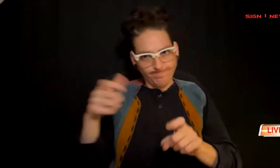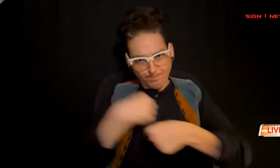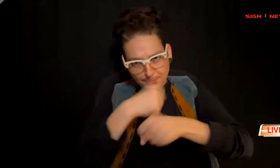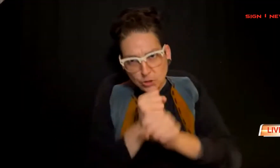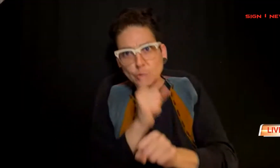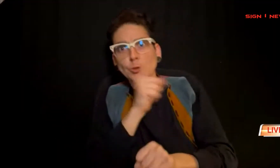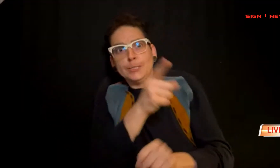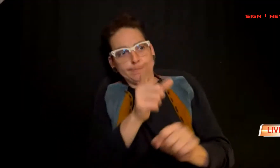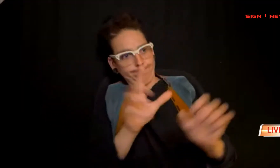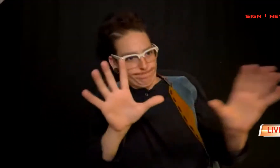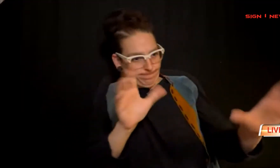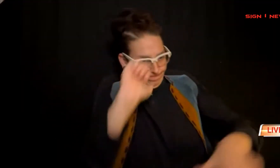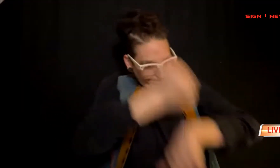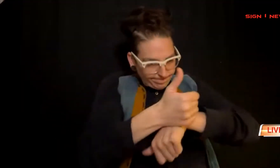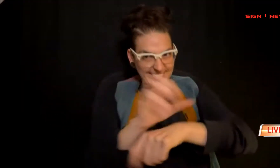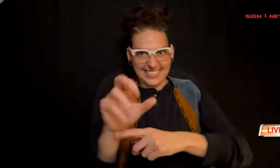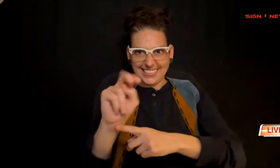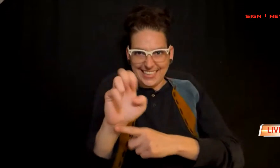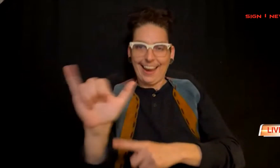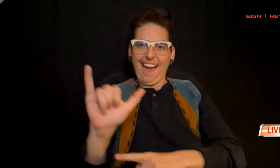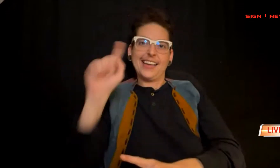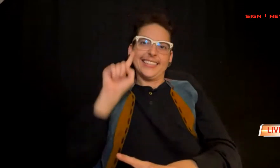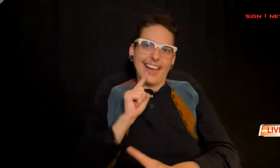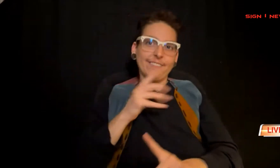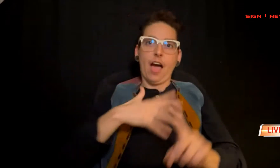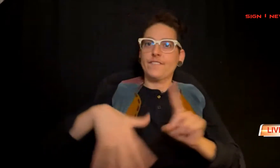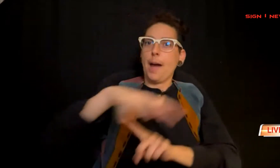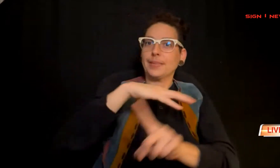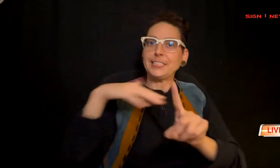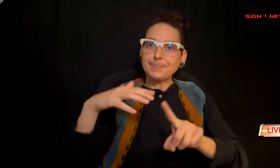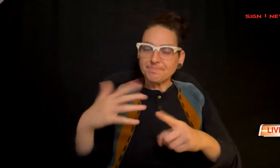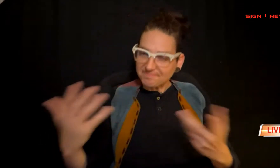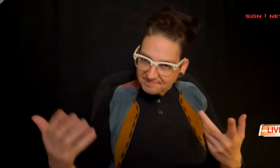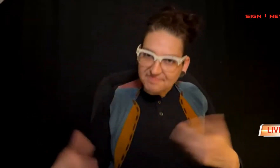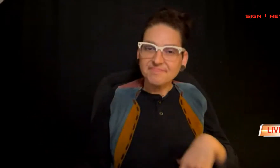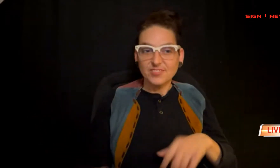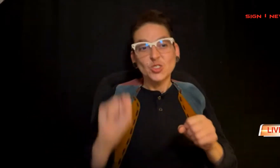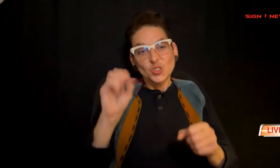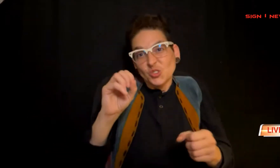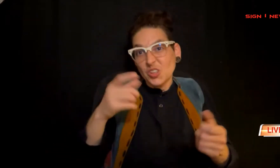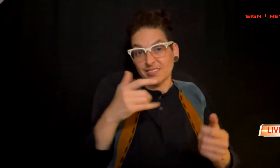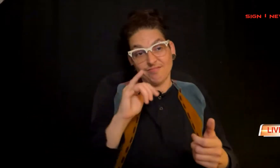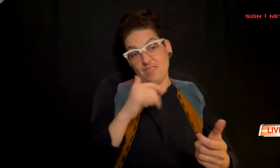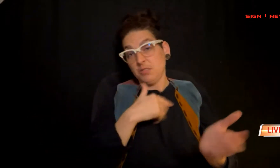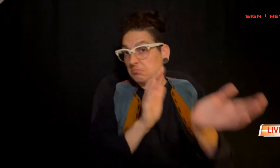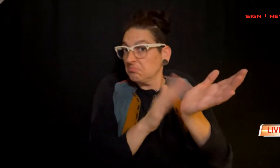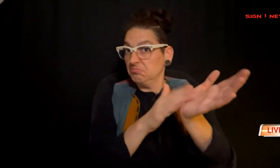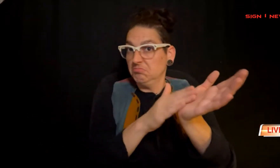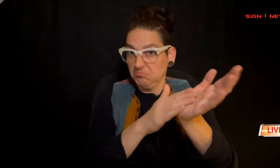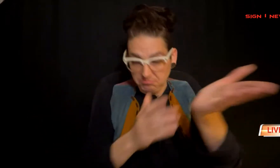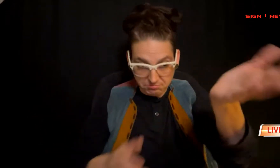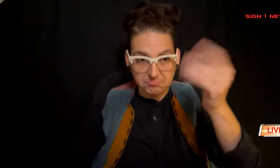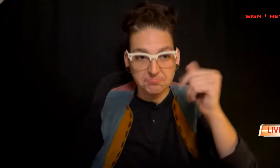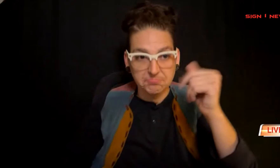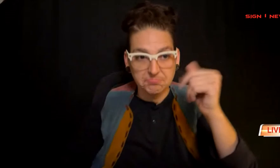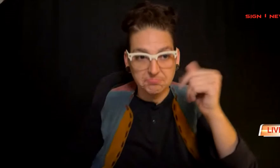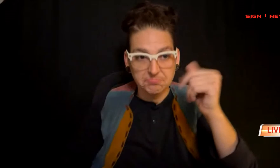sitting around watching television, having a conversation with each other. It was a deaf environment. I applaud